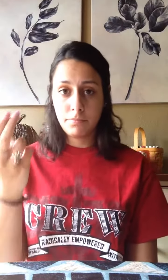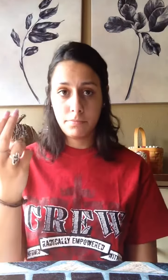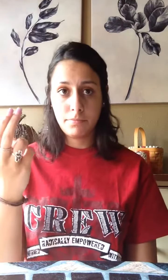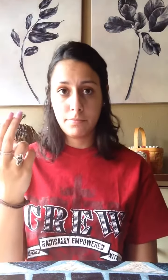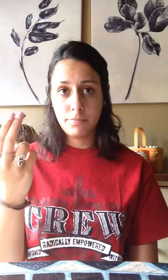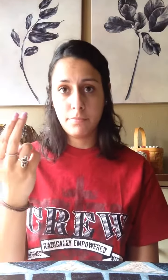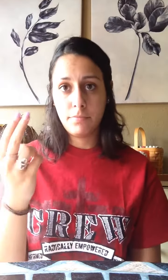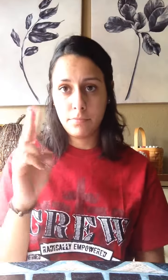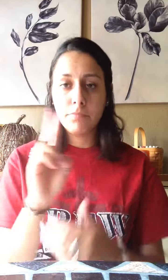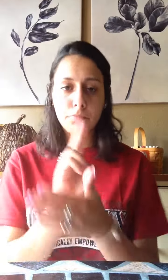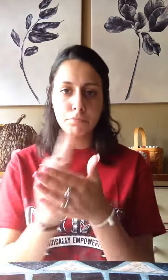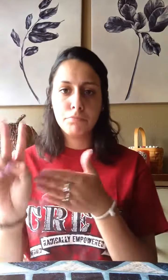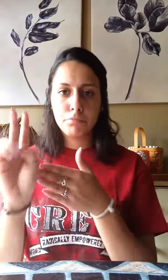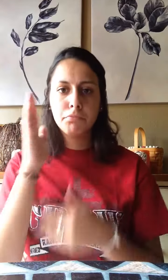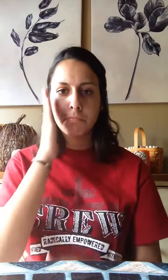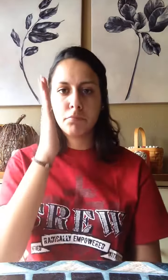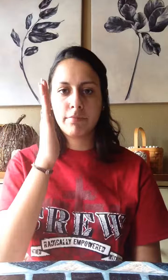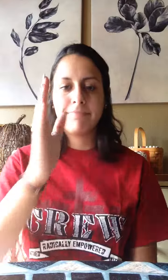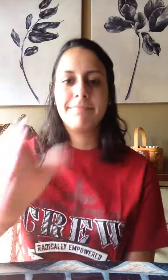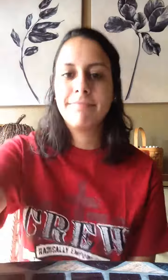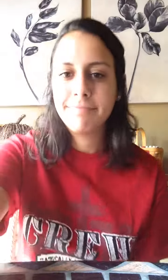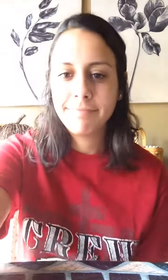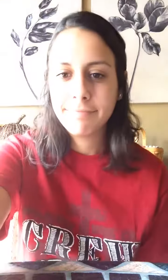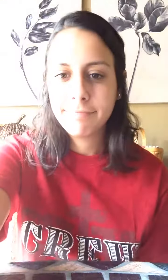100%. Peyton Manning, you're the best quarterback to ever.